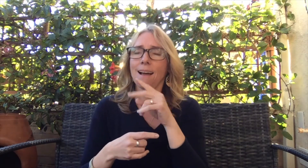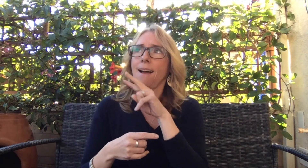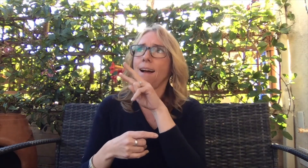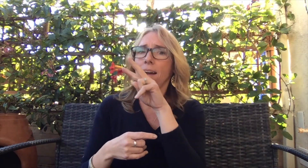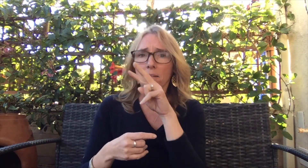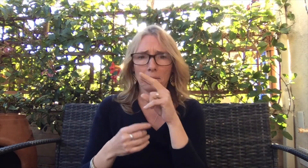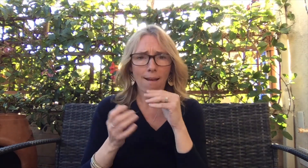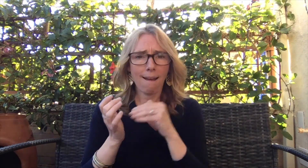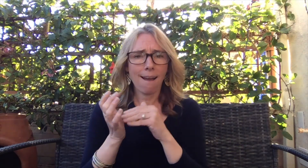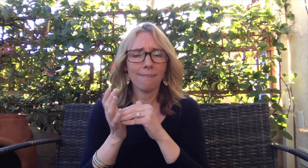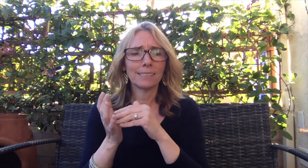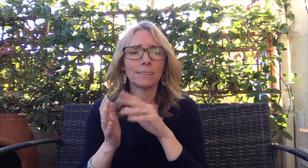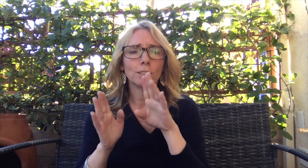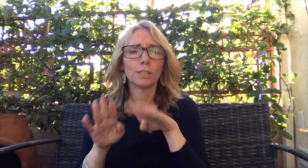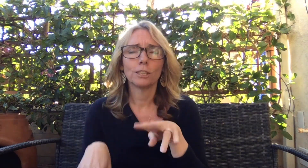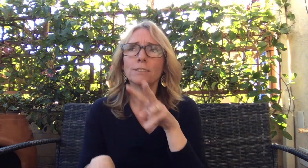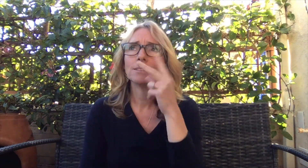symbols, signs,